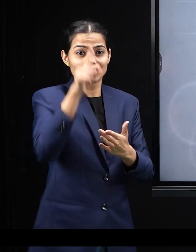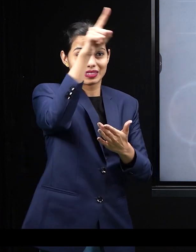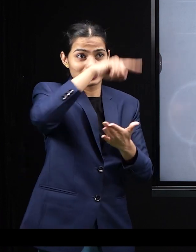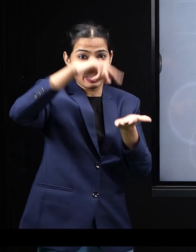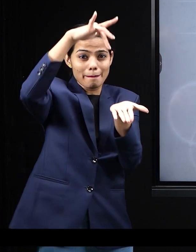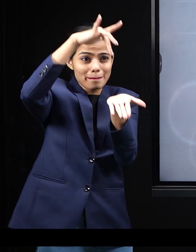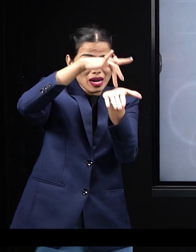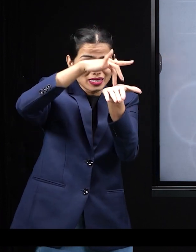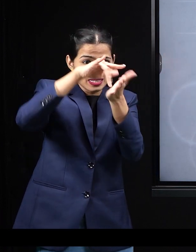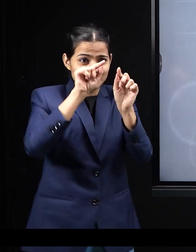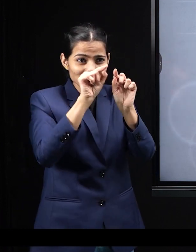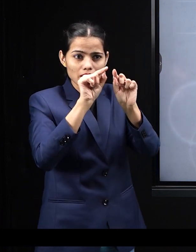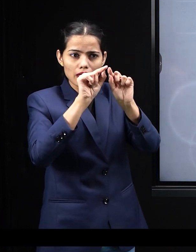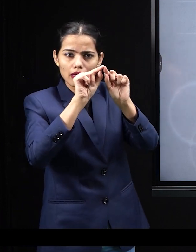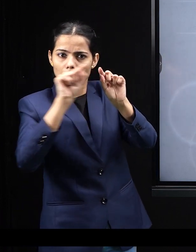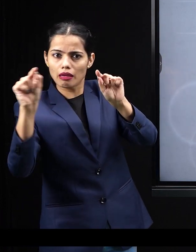central angles,